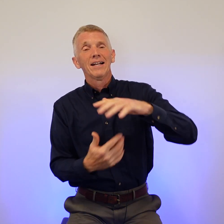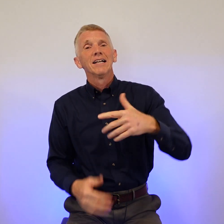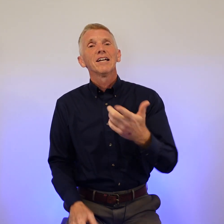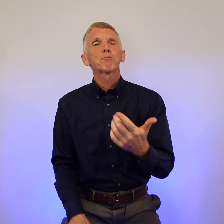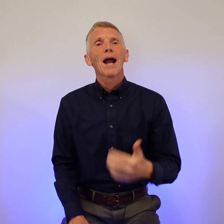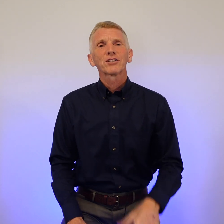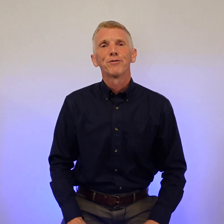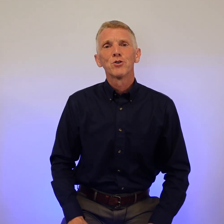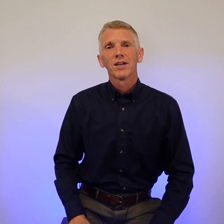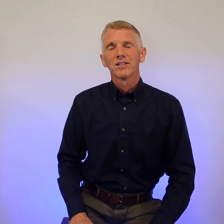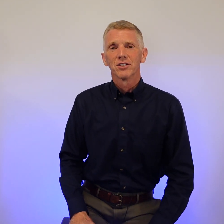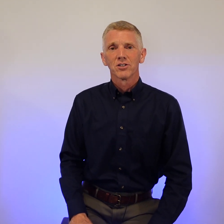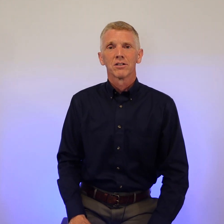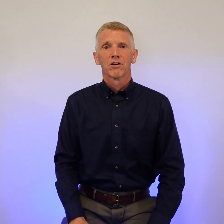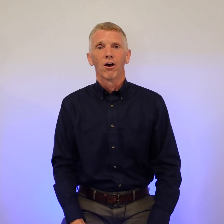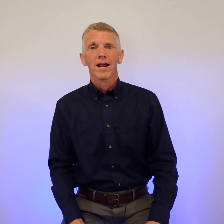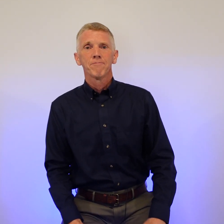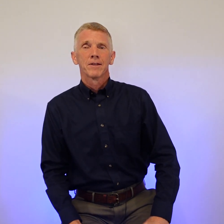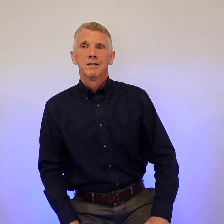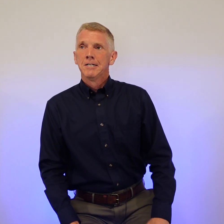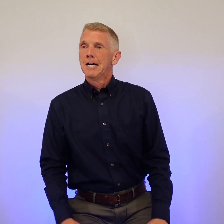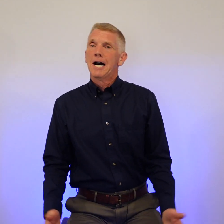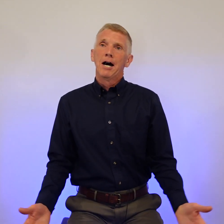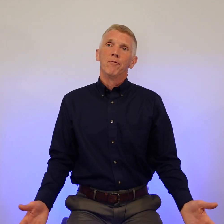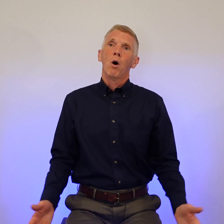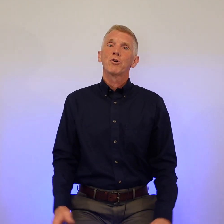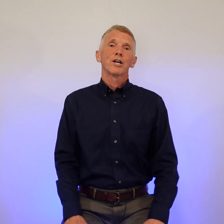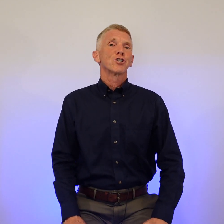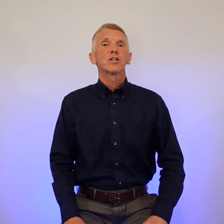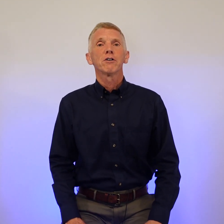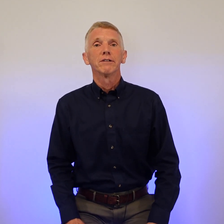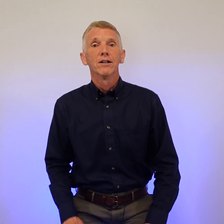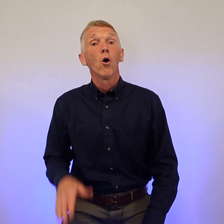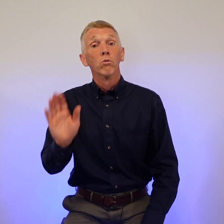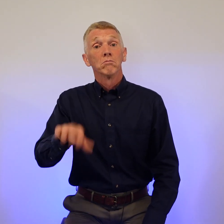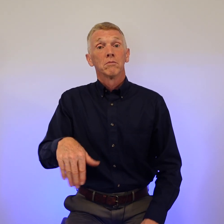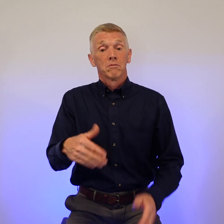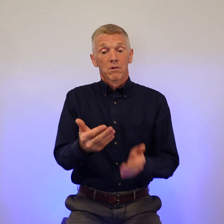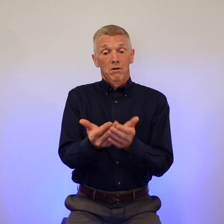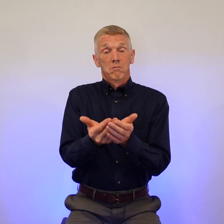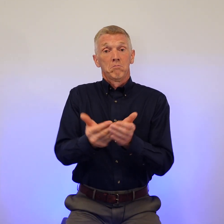let's practice a few sentences, all right? What would you like your cereal in? Oh, all